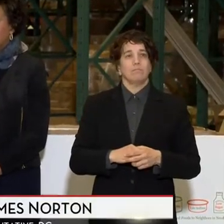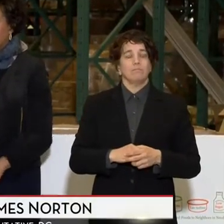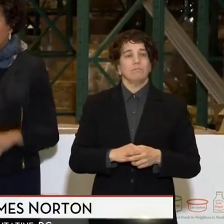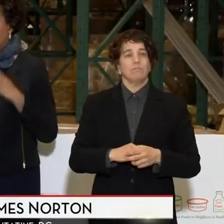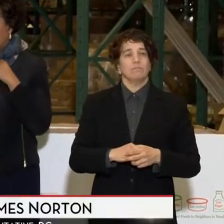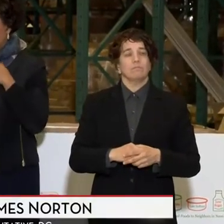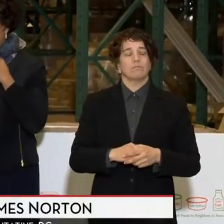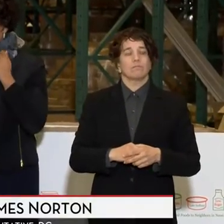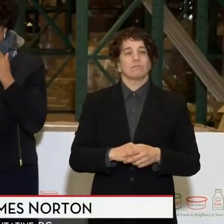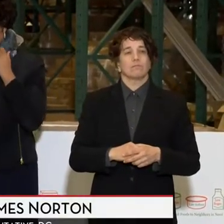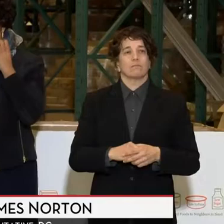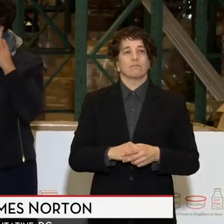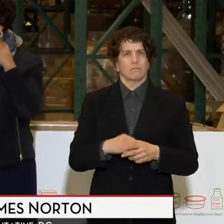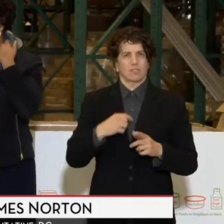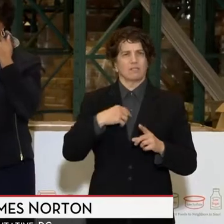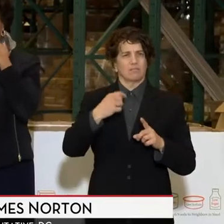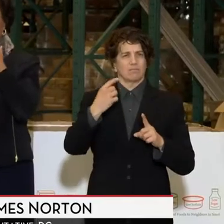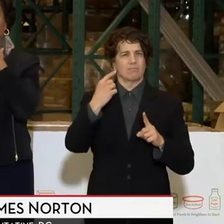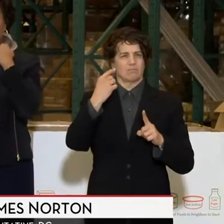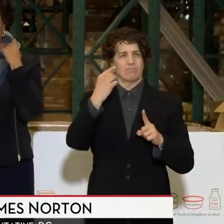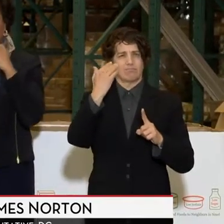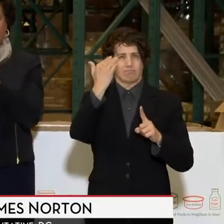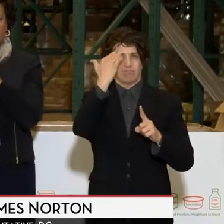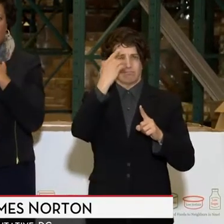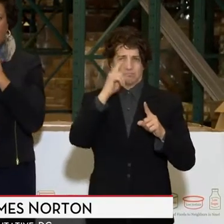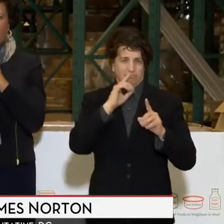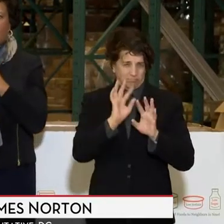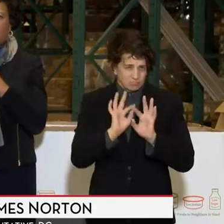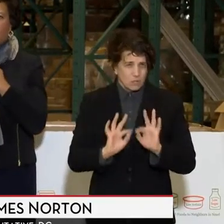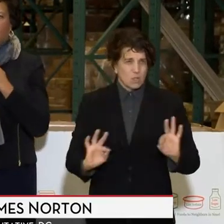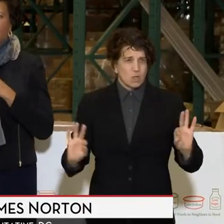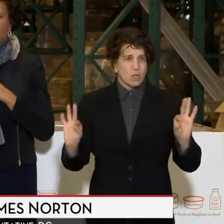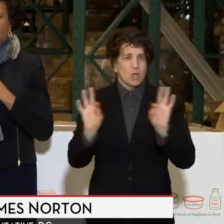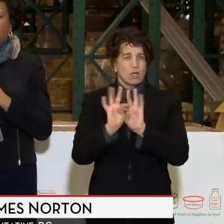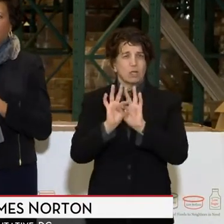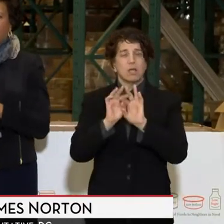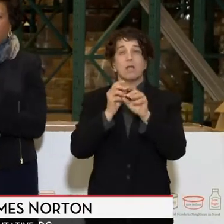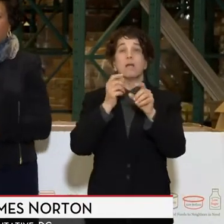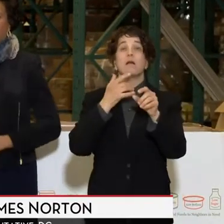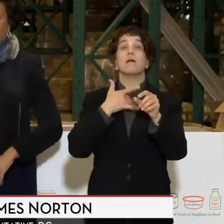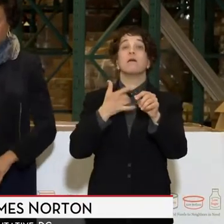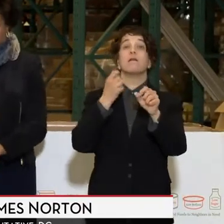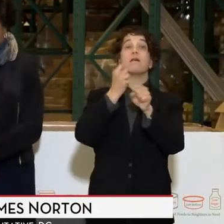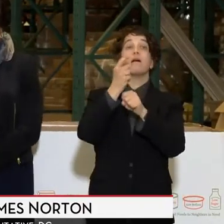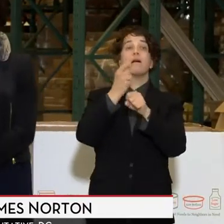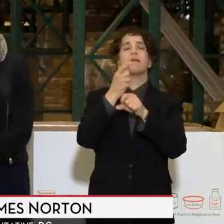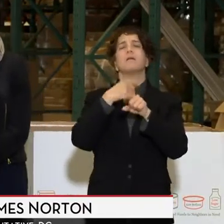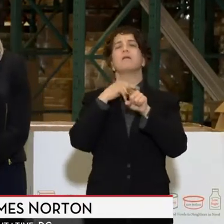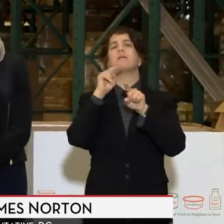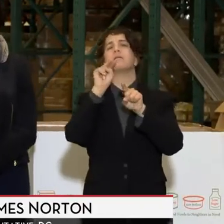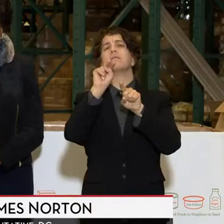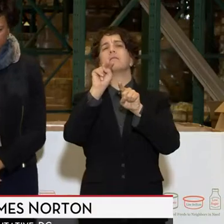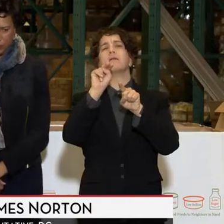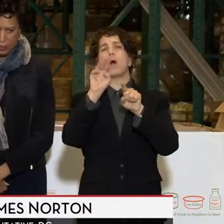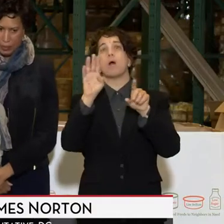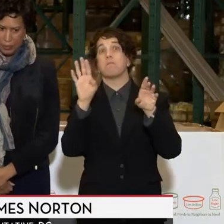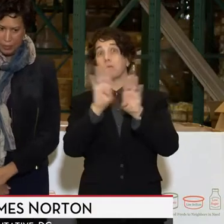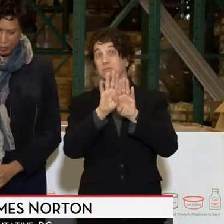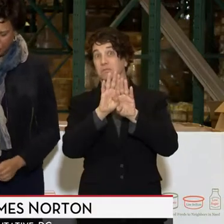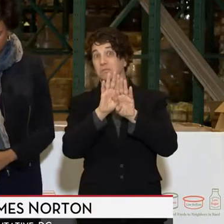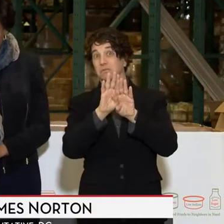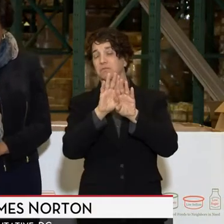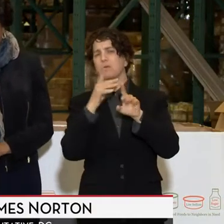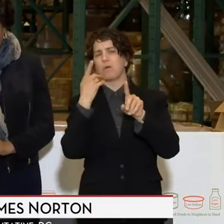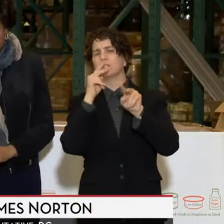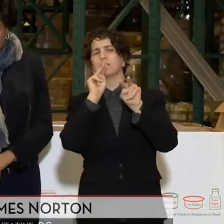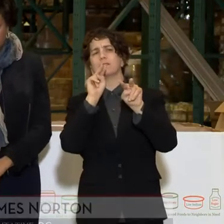in anticipation of a shutdown, I get language in the prior year's